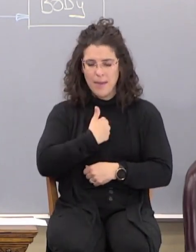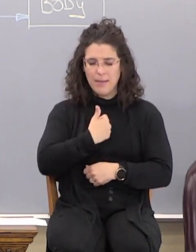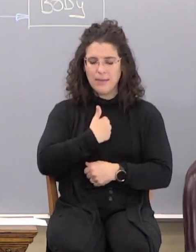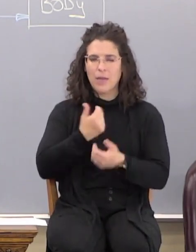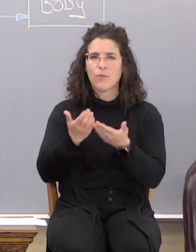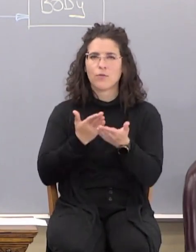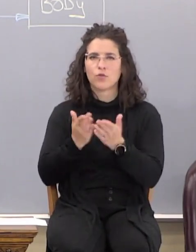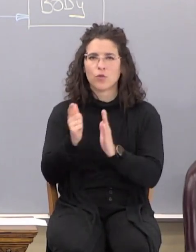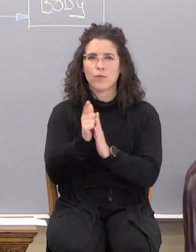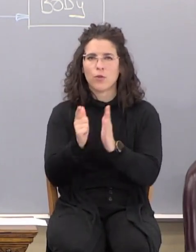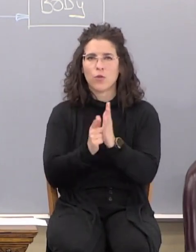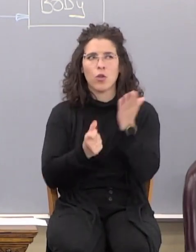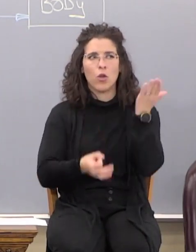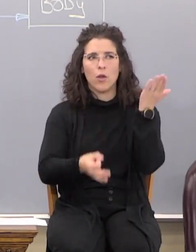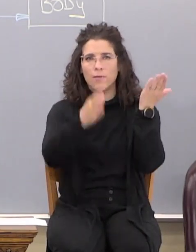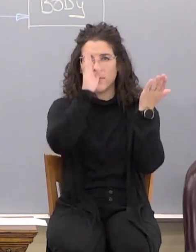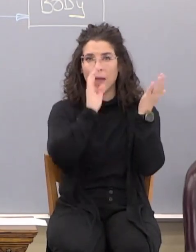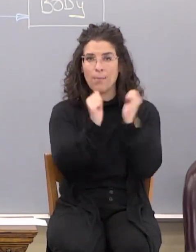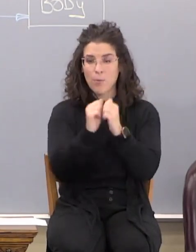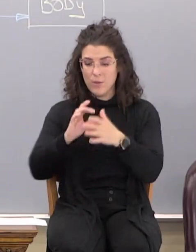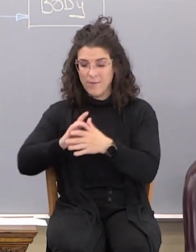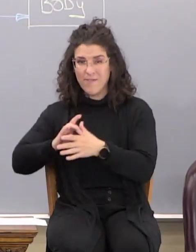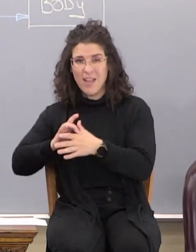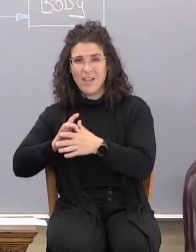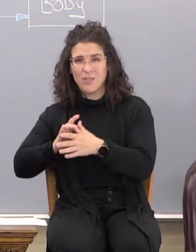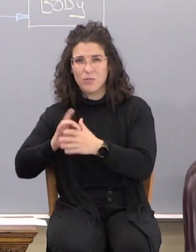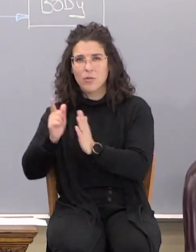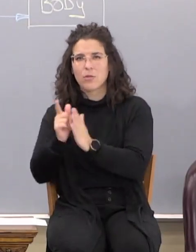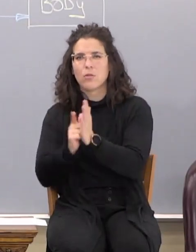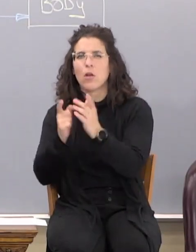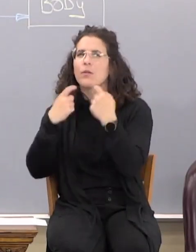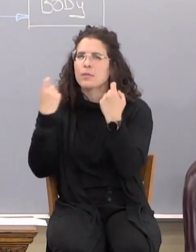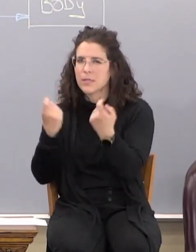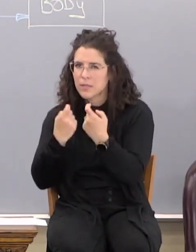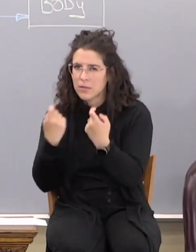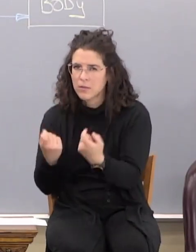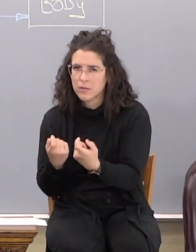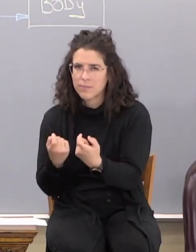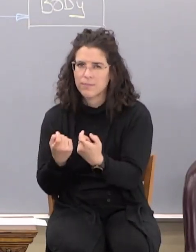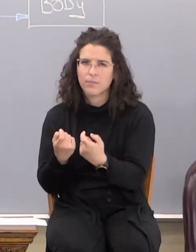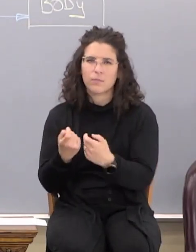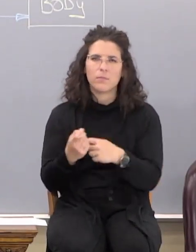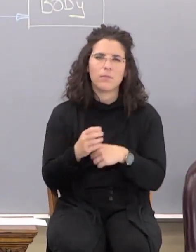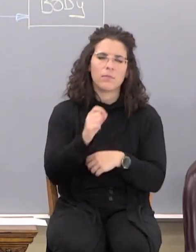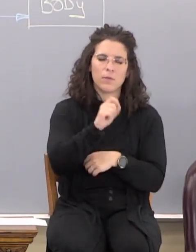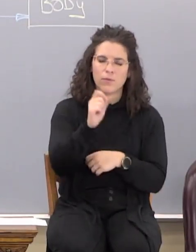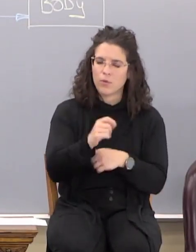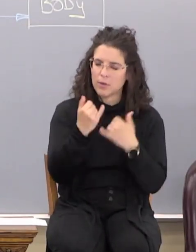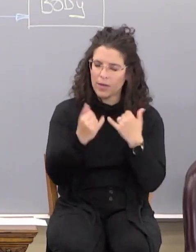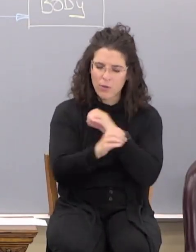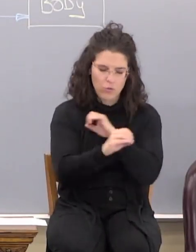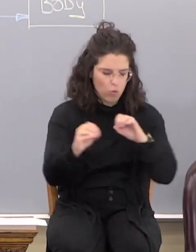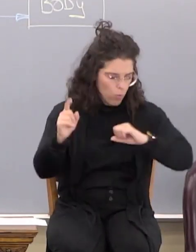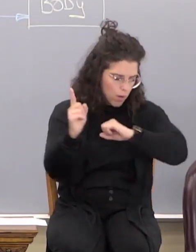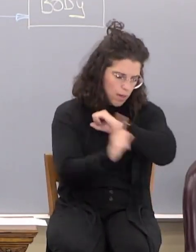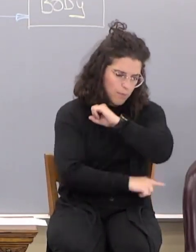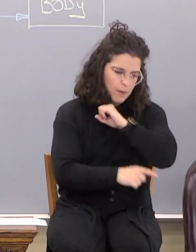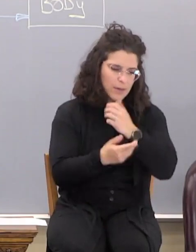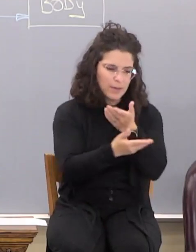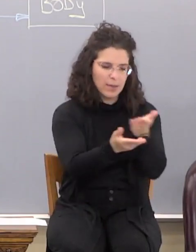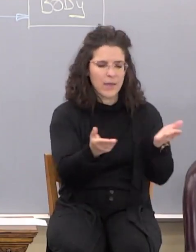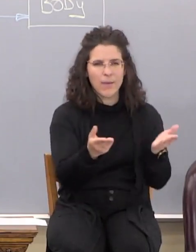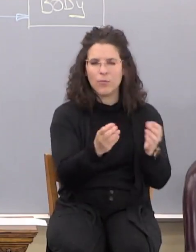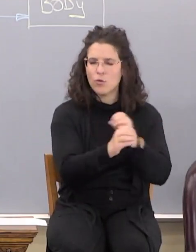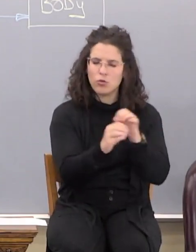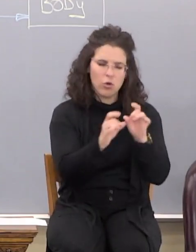serve the law of God. But with the flesh, the law of sin. There is therefore now no condemnation to them which are in.